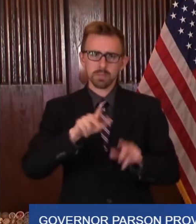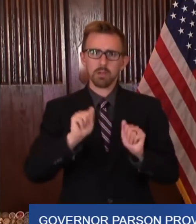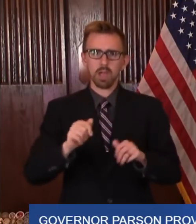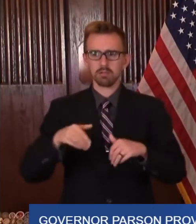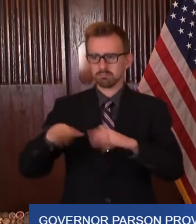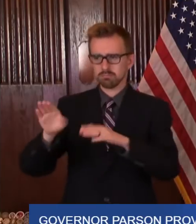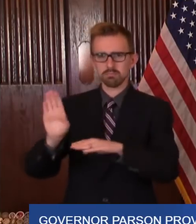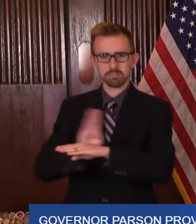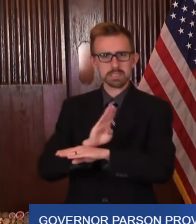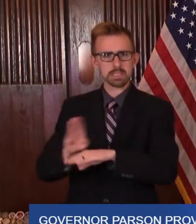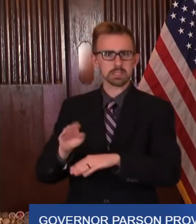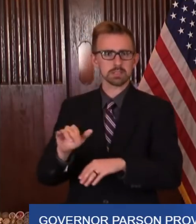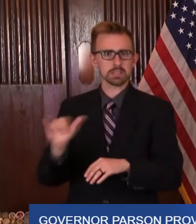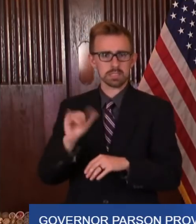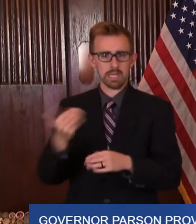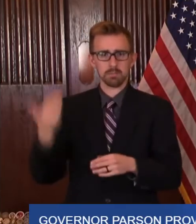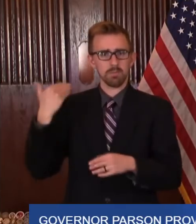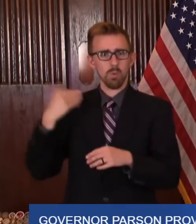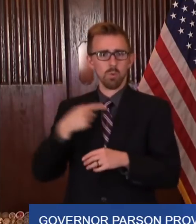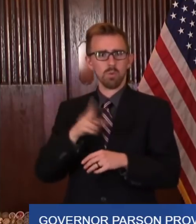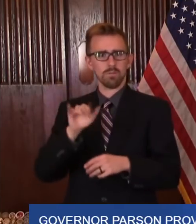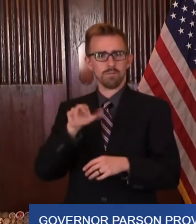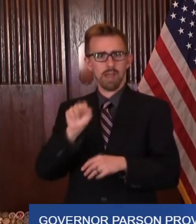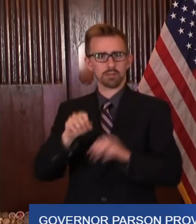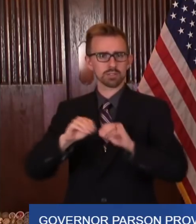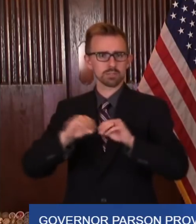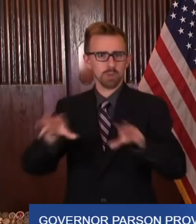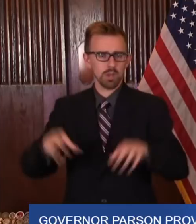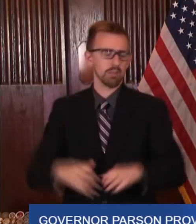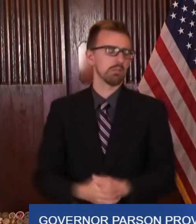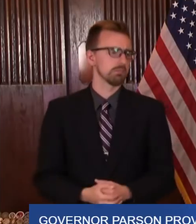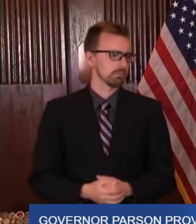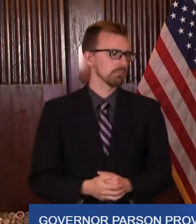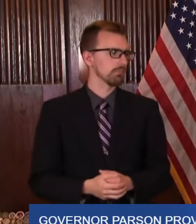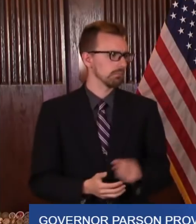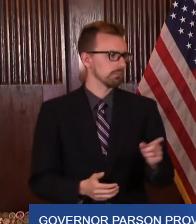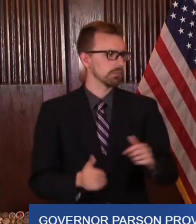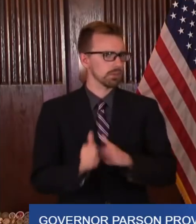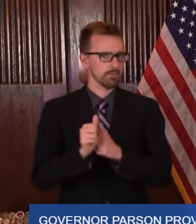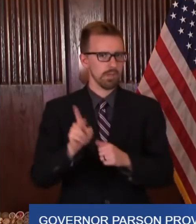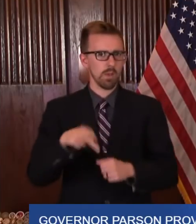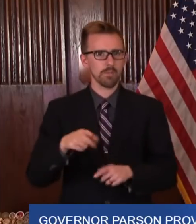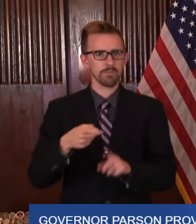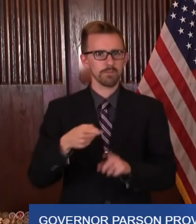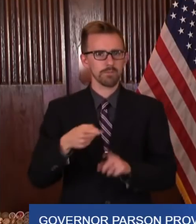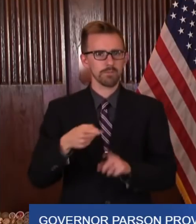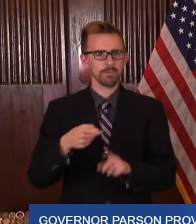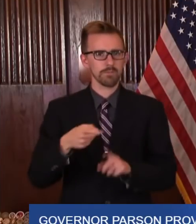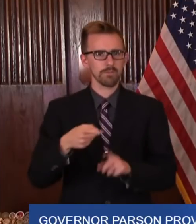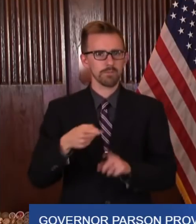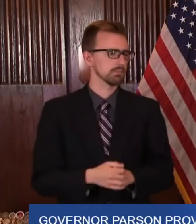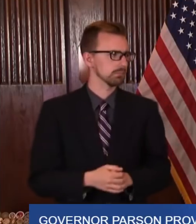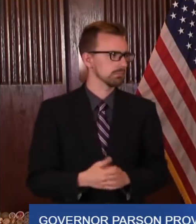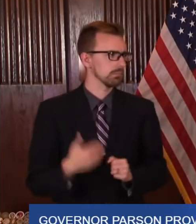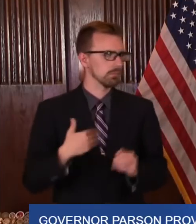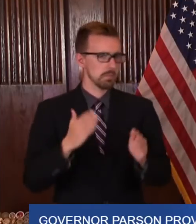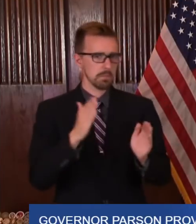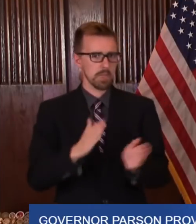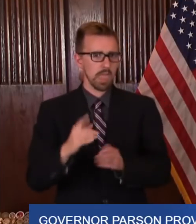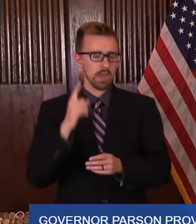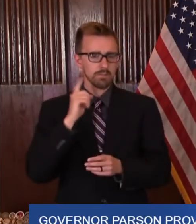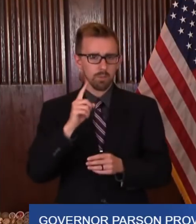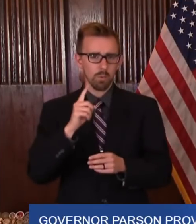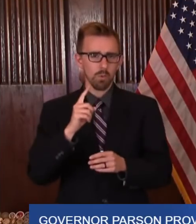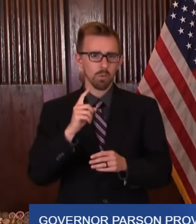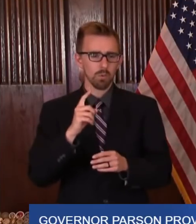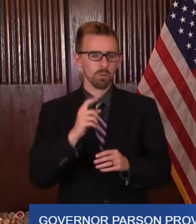been since this virus started. All right, and a follow-up question from James. Is there a plan to implement long-term measures